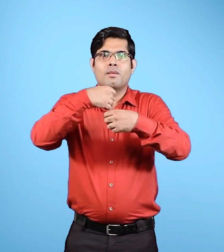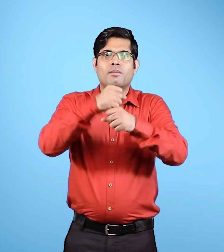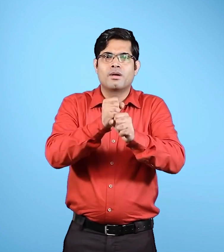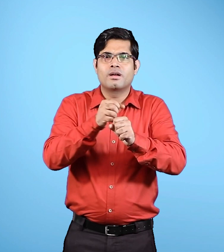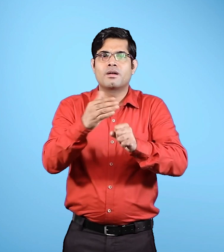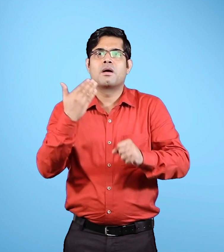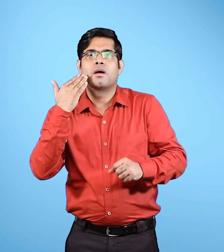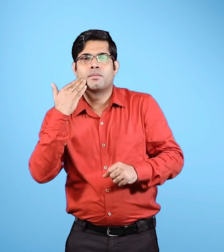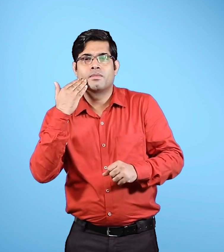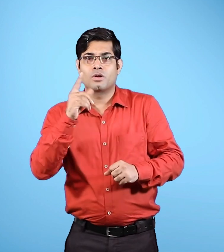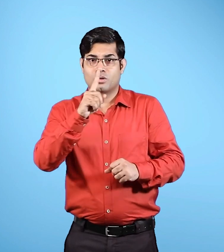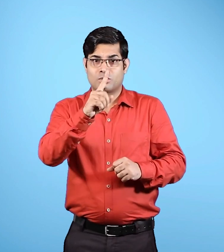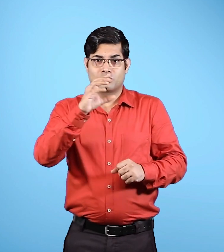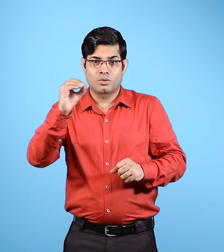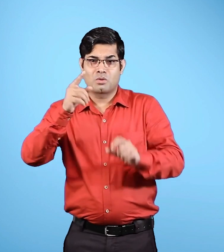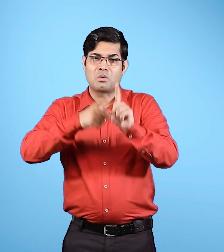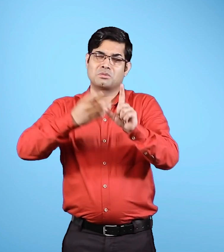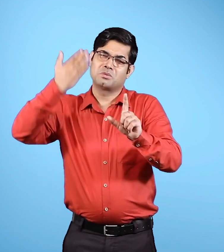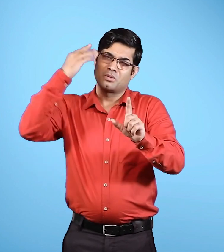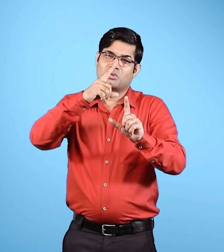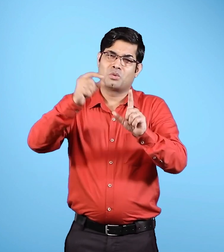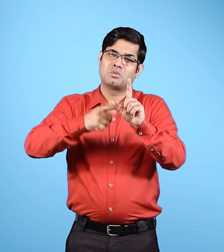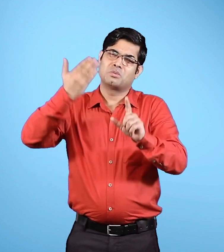inscribed several hundreds of years ago.